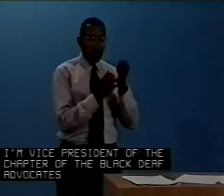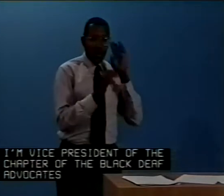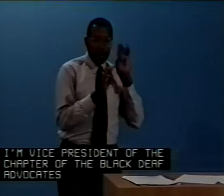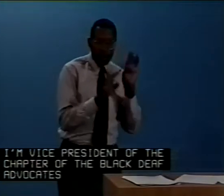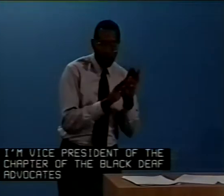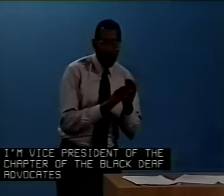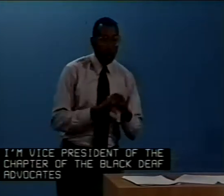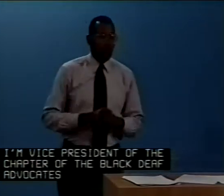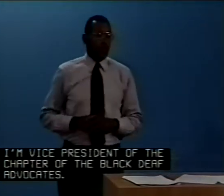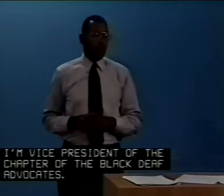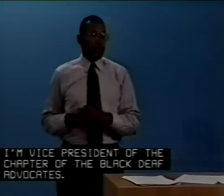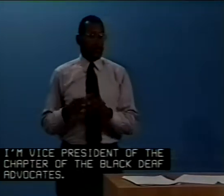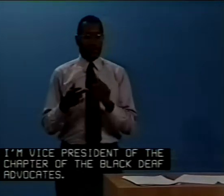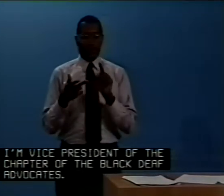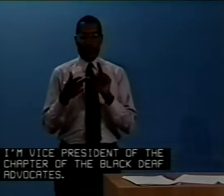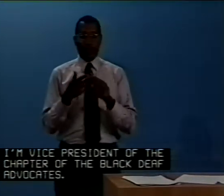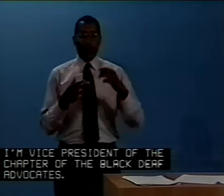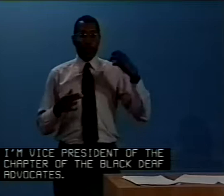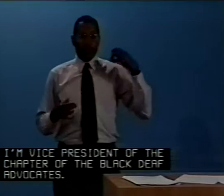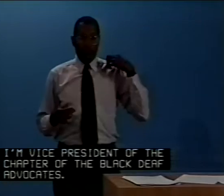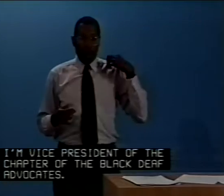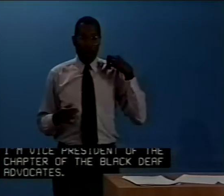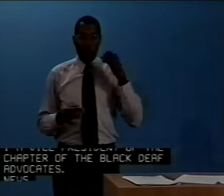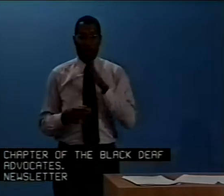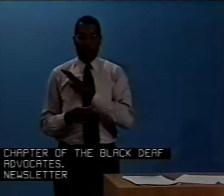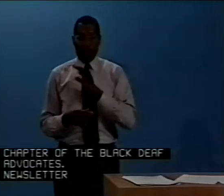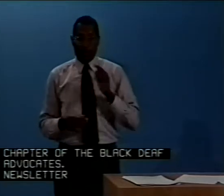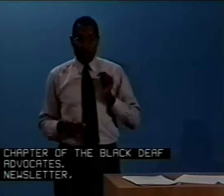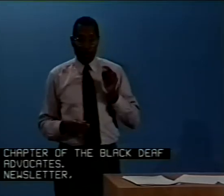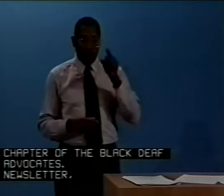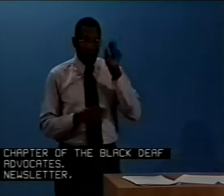newsletter, editor of the Association for the Deaf in Arkansas,